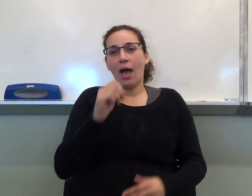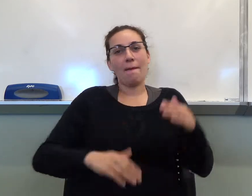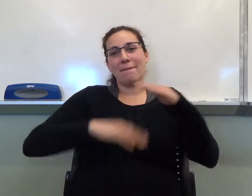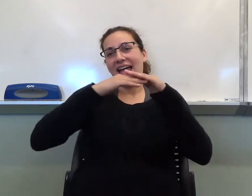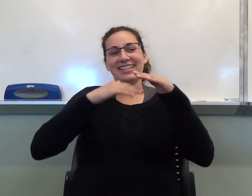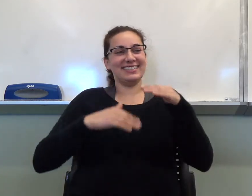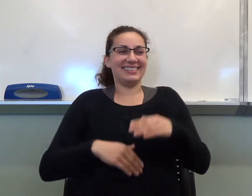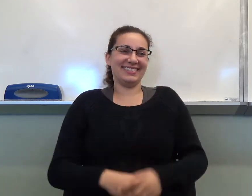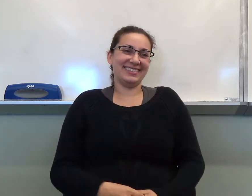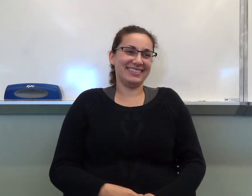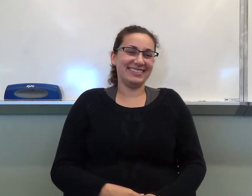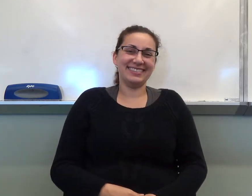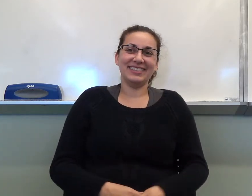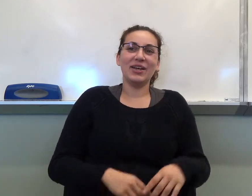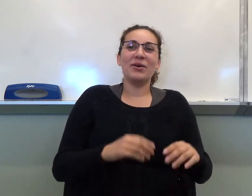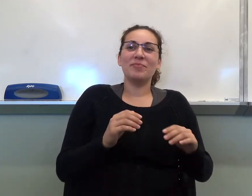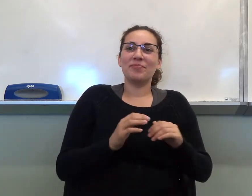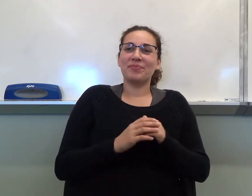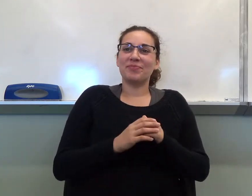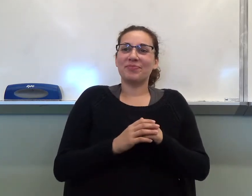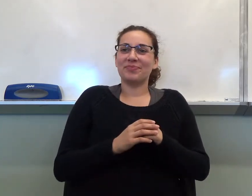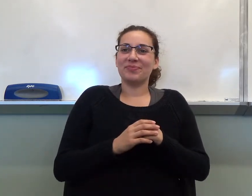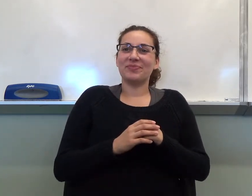should a 24-kilogram child get in 1 dose?